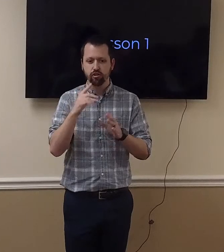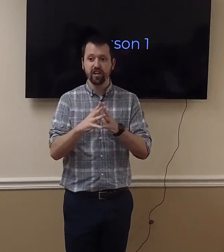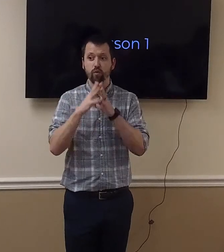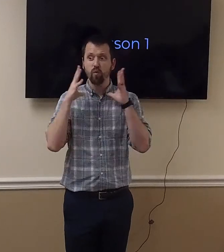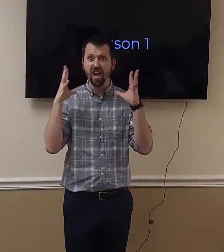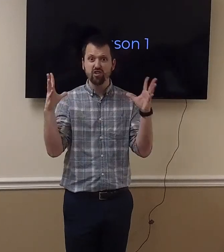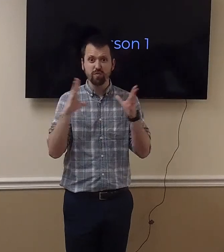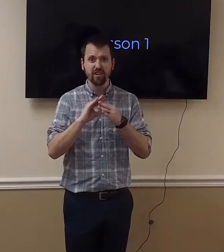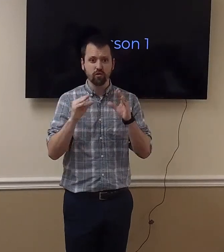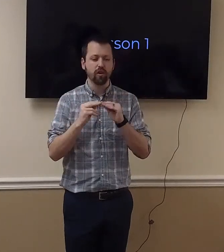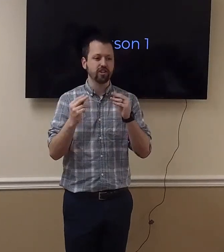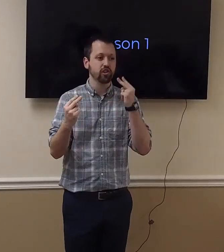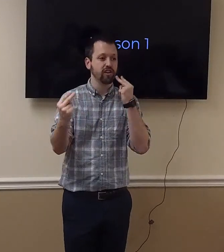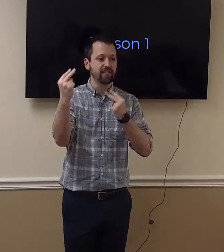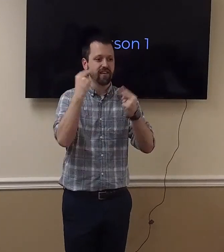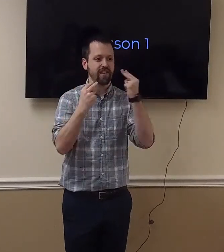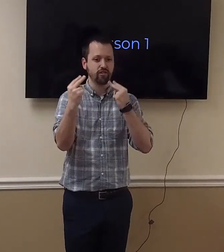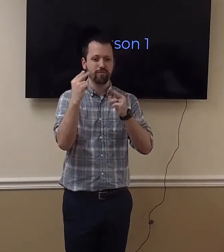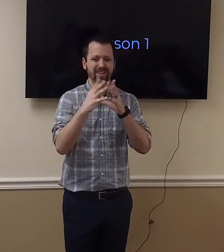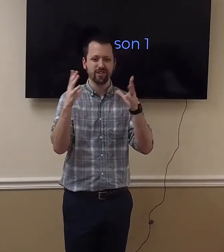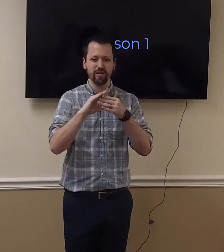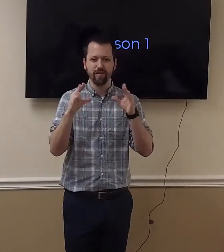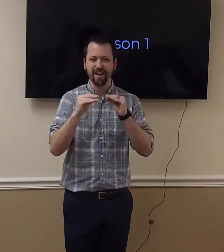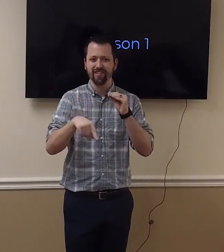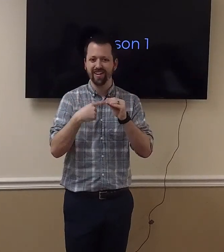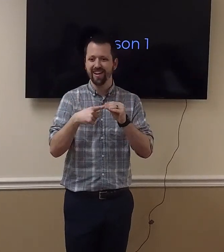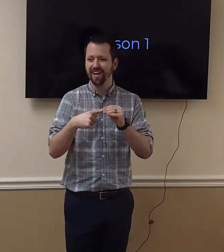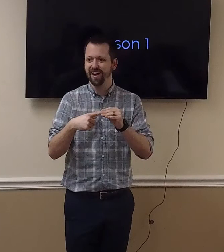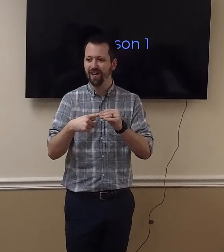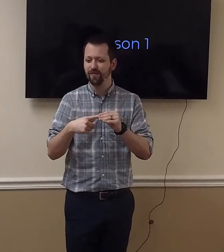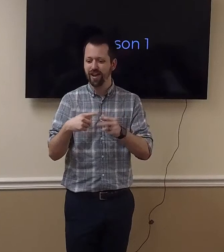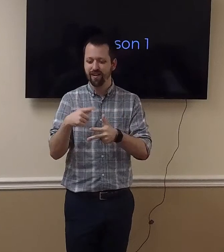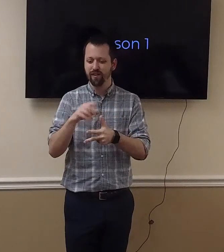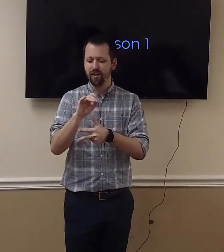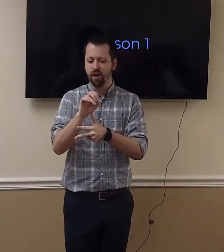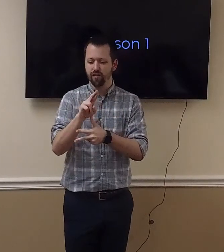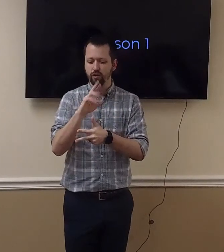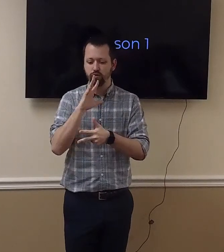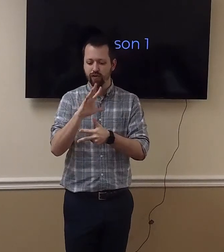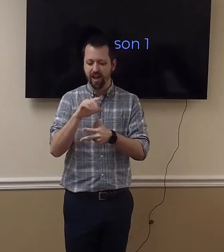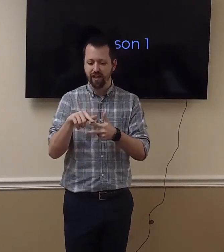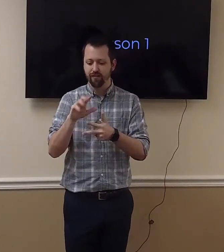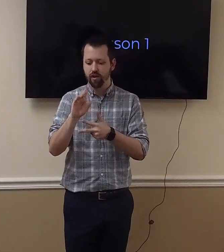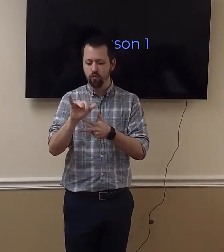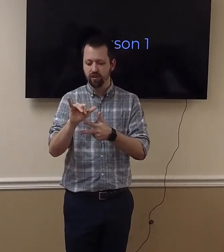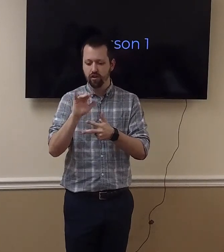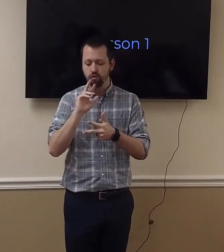to hear way too many stories, or actually you're going to see too many stories about. I have Oliver, who's 5, Oakley,